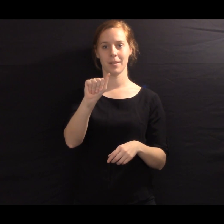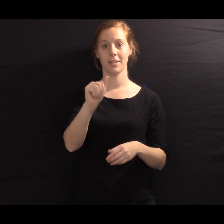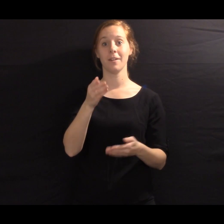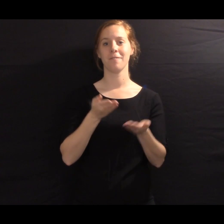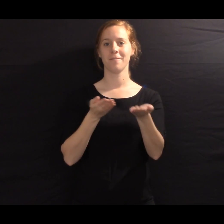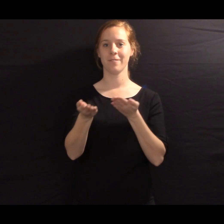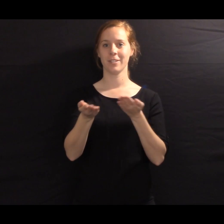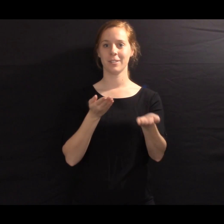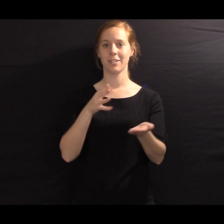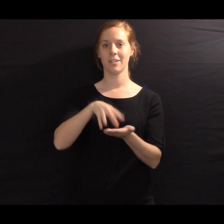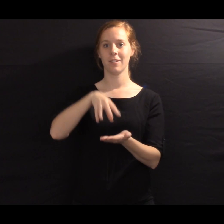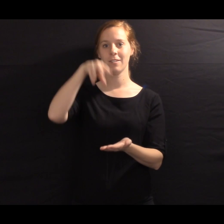for service learning.